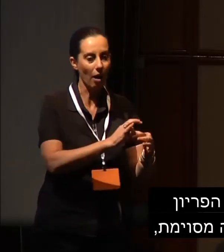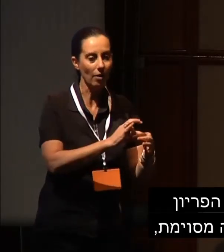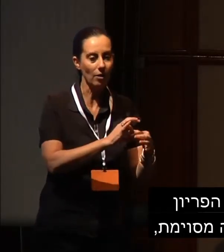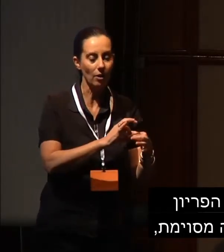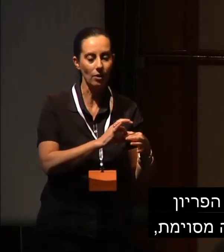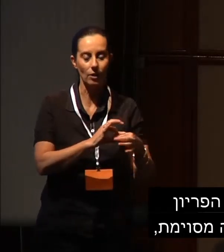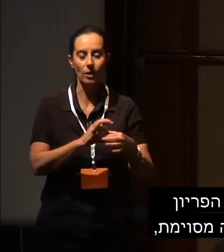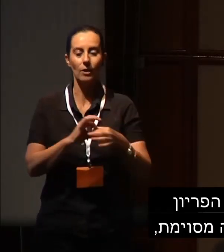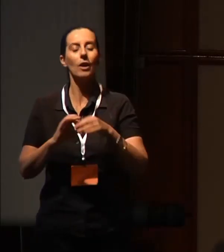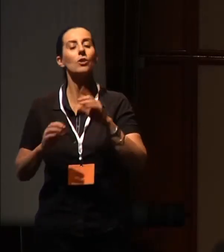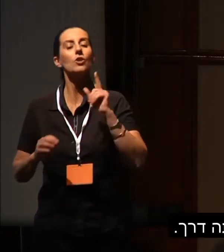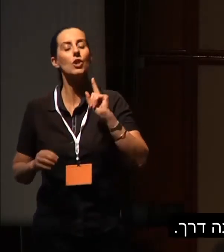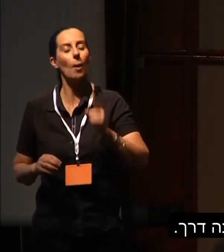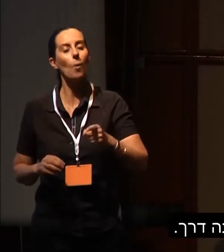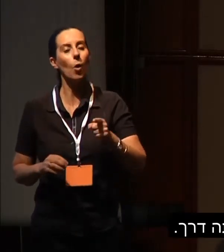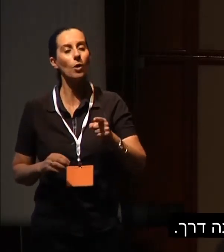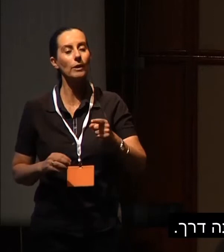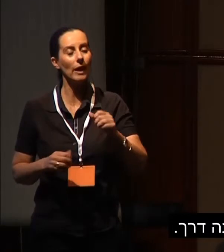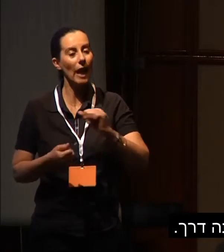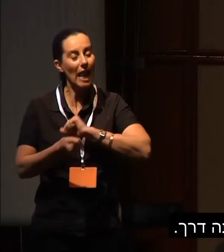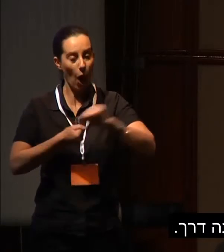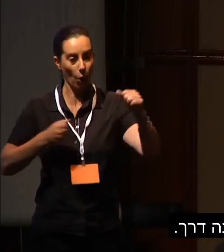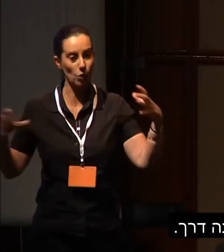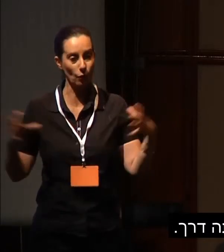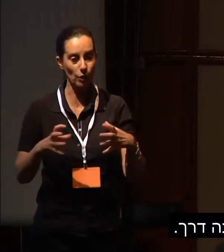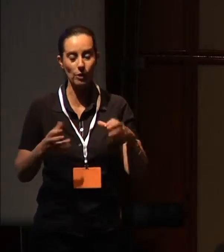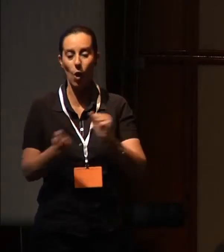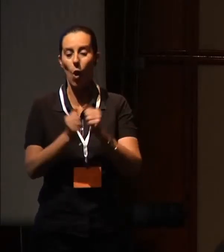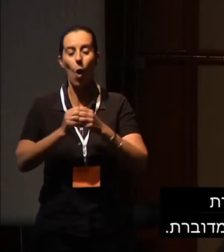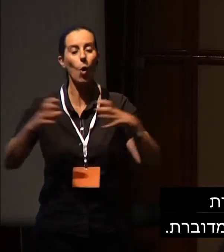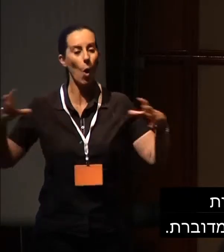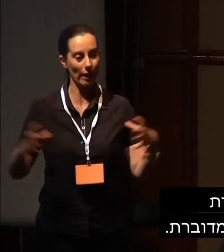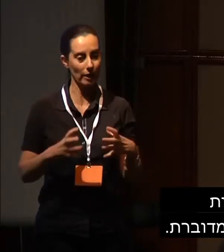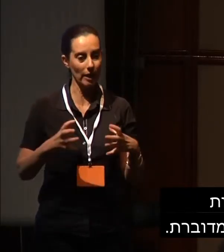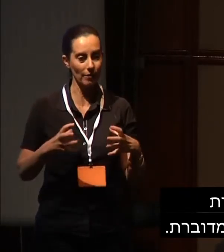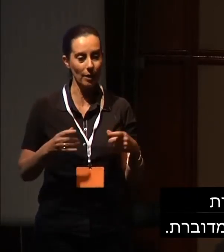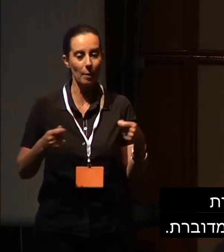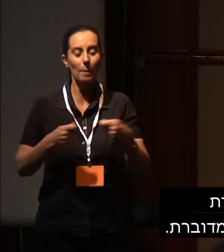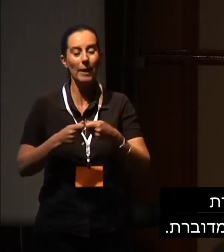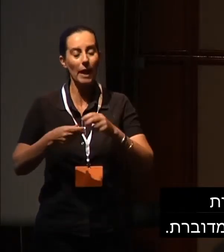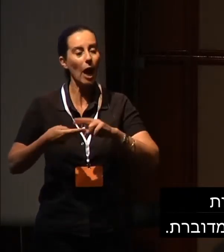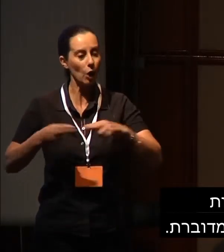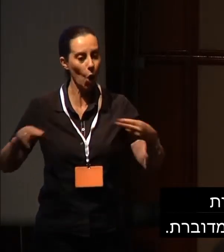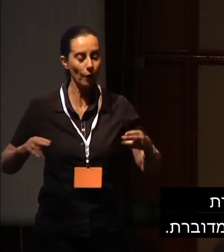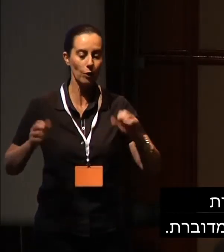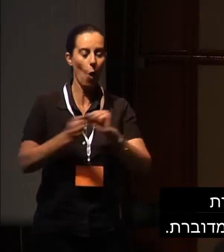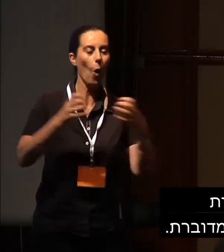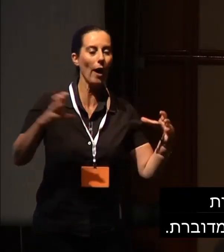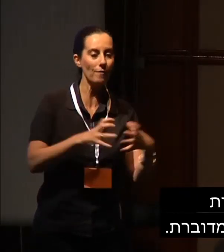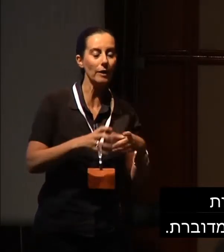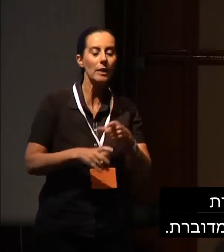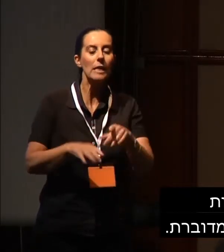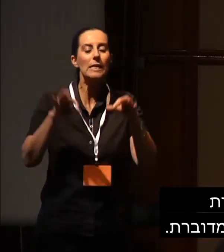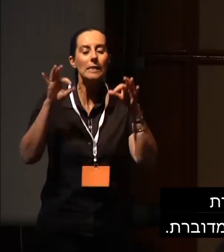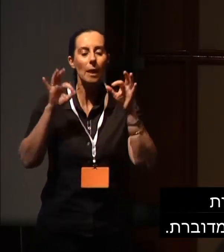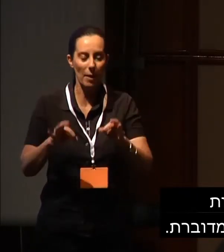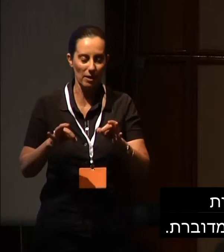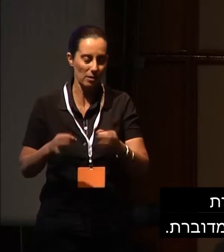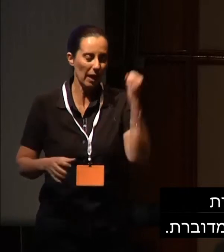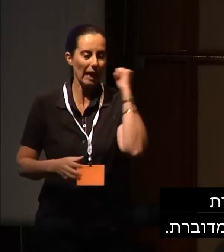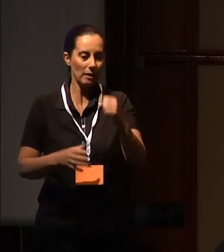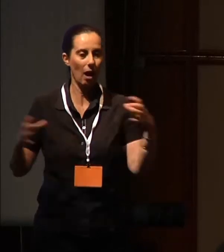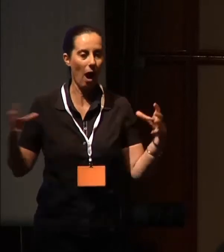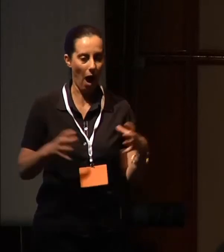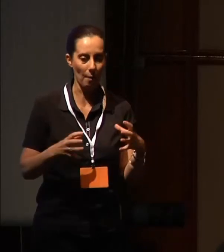limit it in a certain way, we are also going down the same road. It's basically about these restrictions and the purposive action in